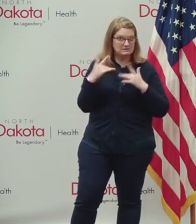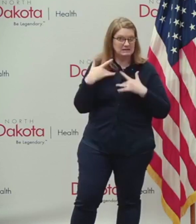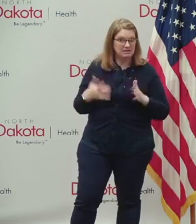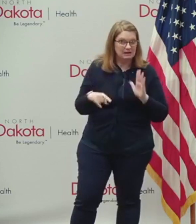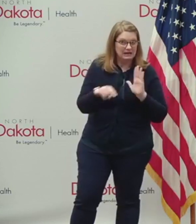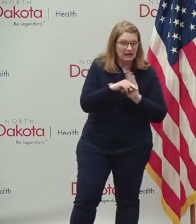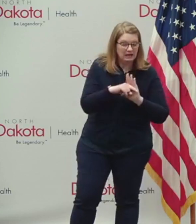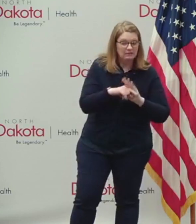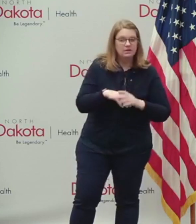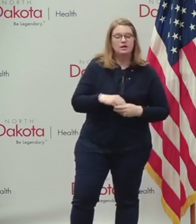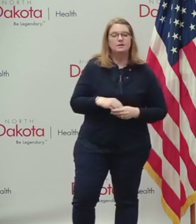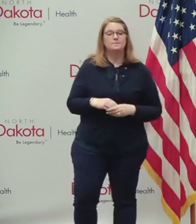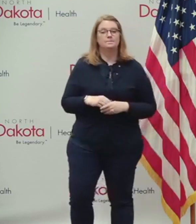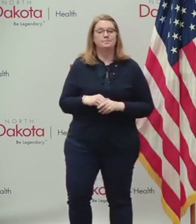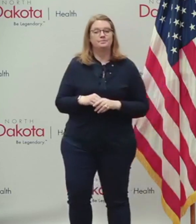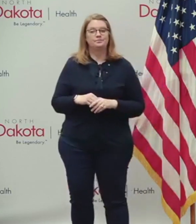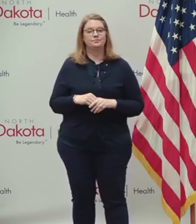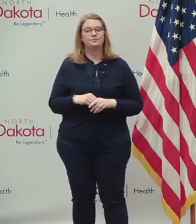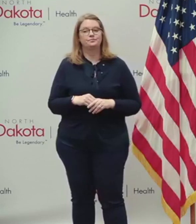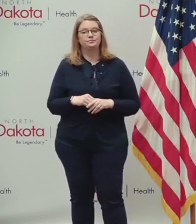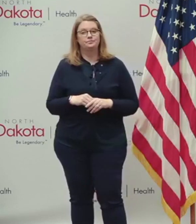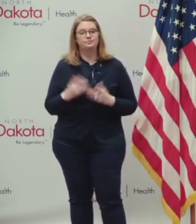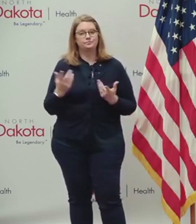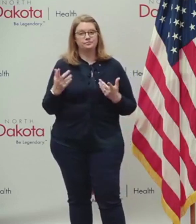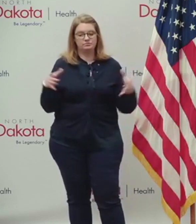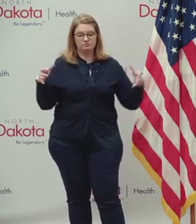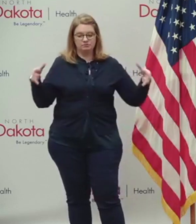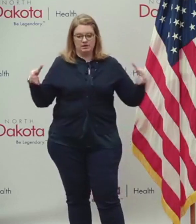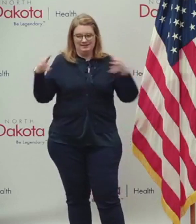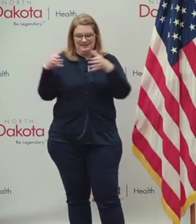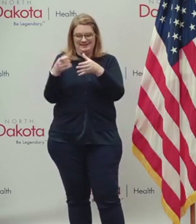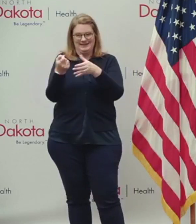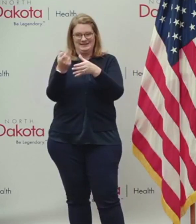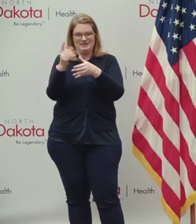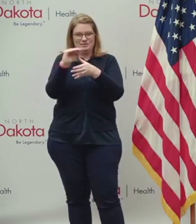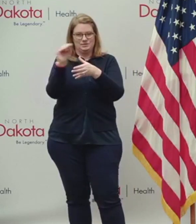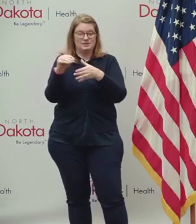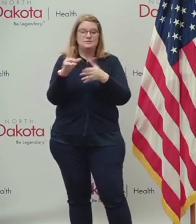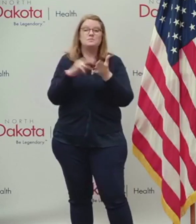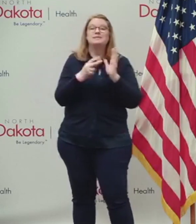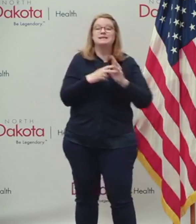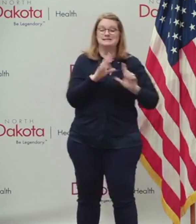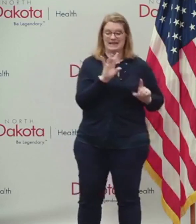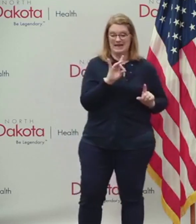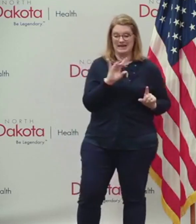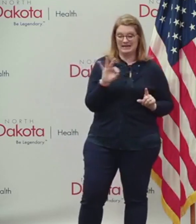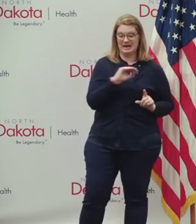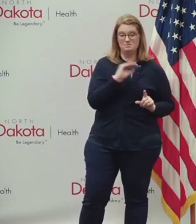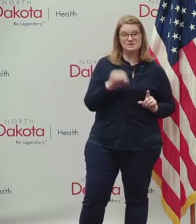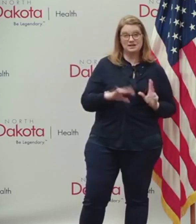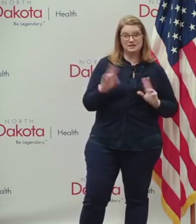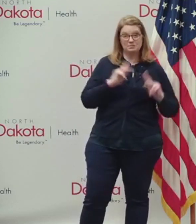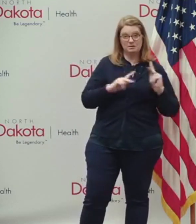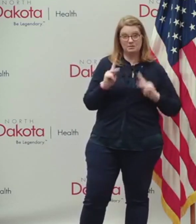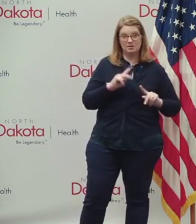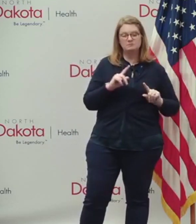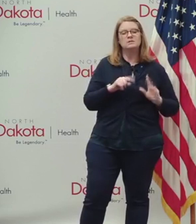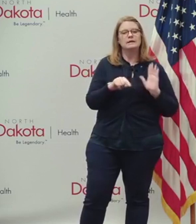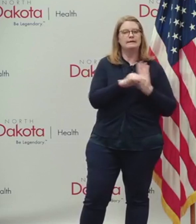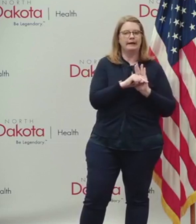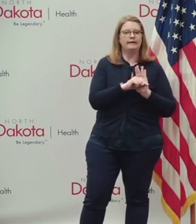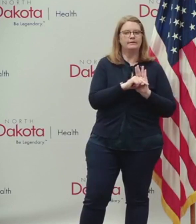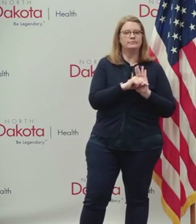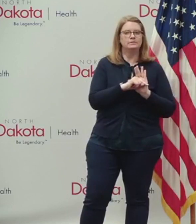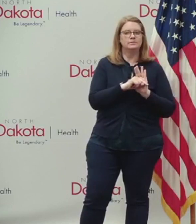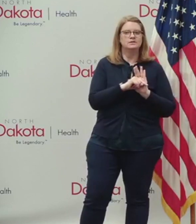at a 11% rate, that means that 89% of the people we have to notify are negative. And so that